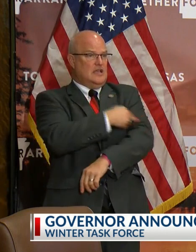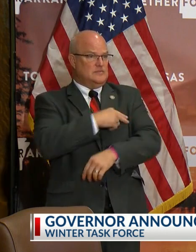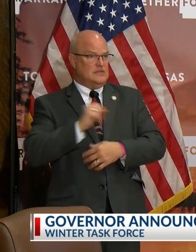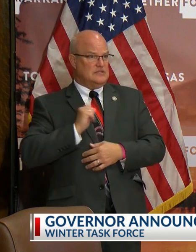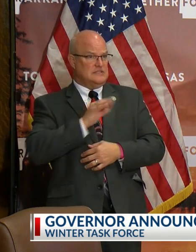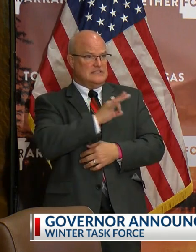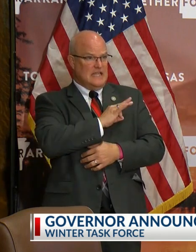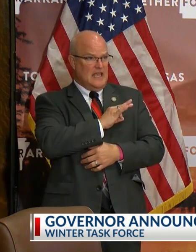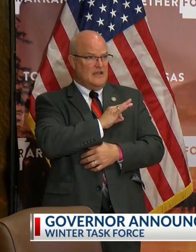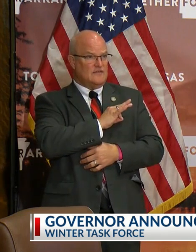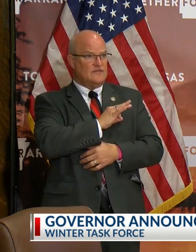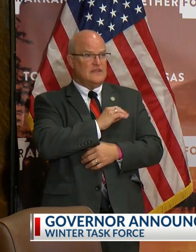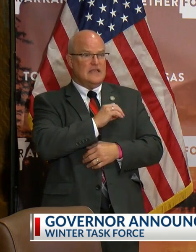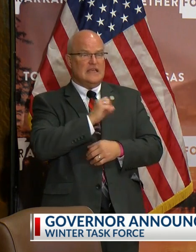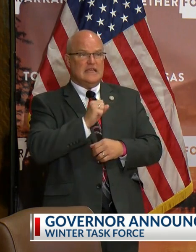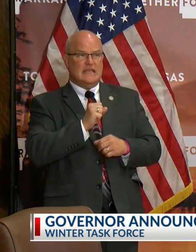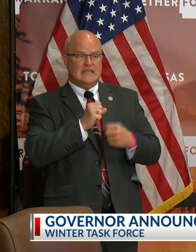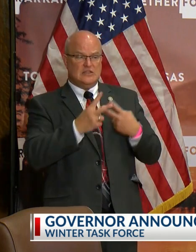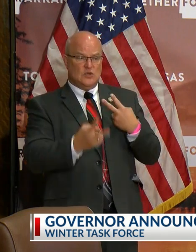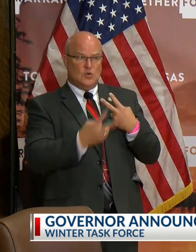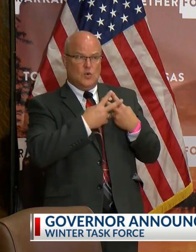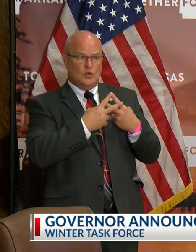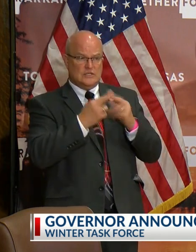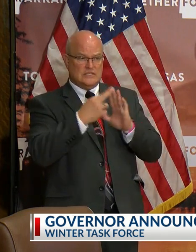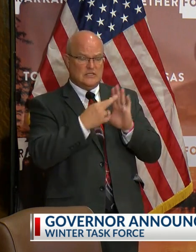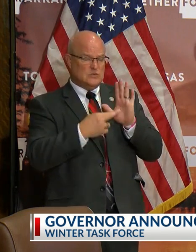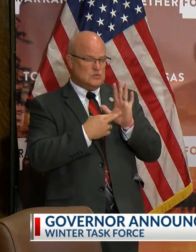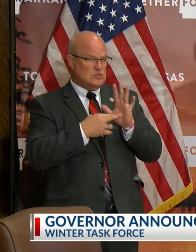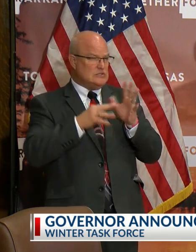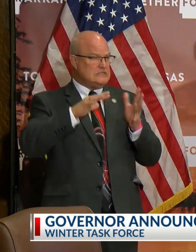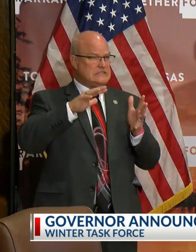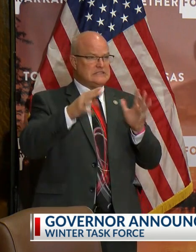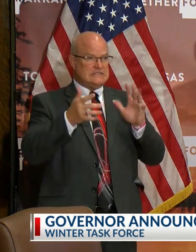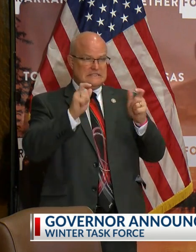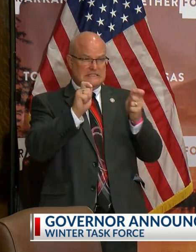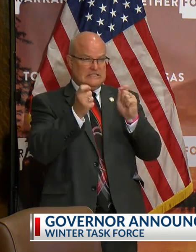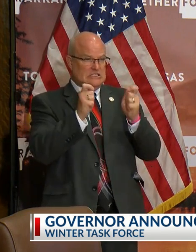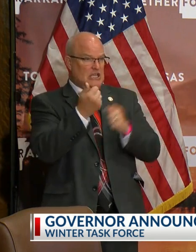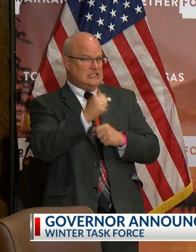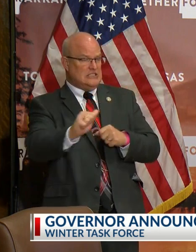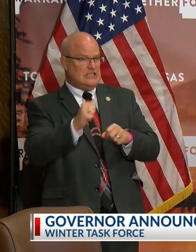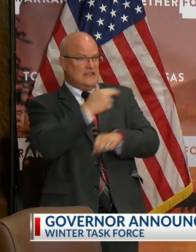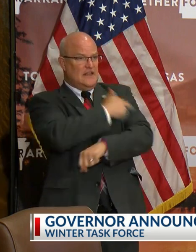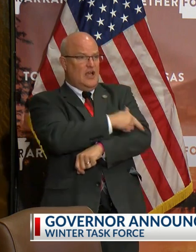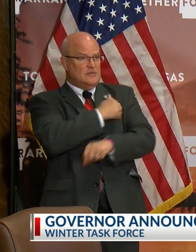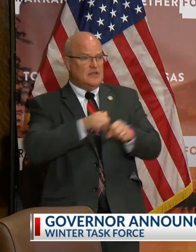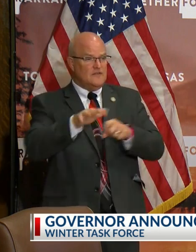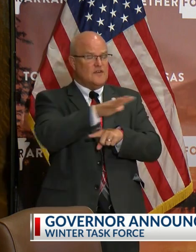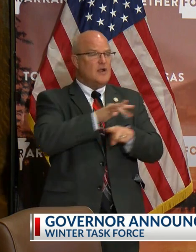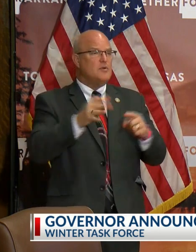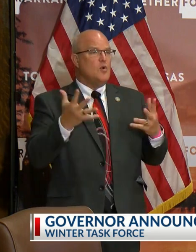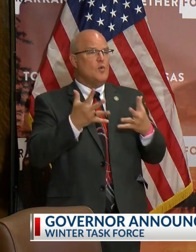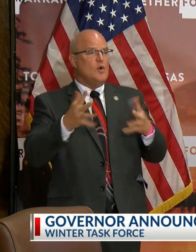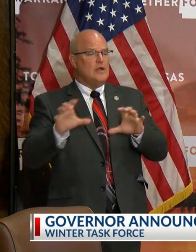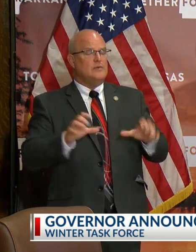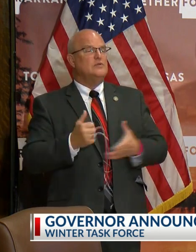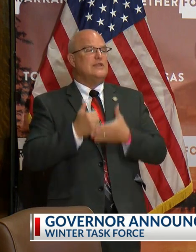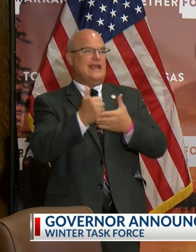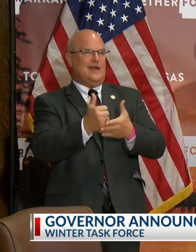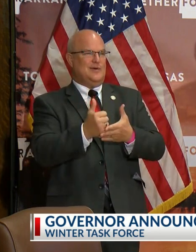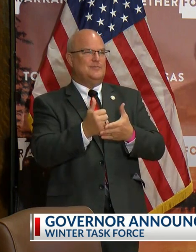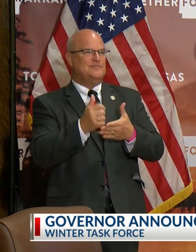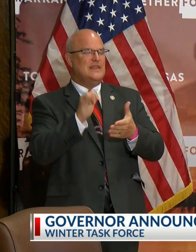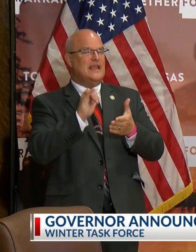relief from the quarantine rules that make sense in the hospital environment? What can we do to help in that? And that's one of